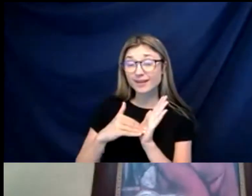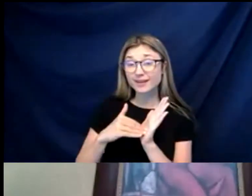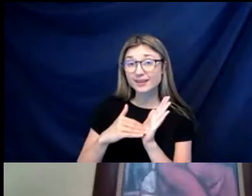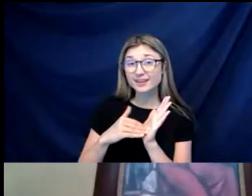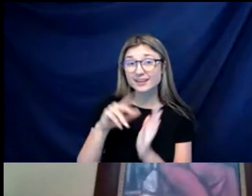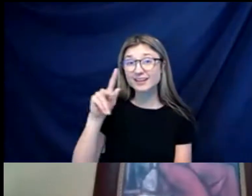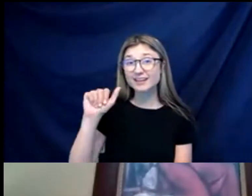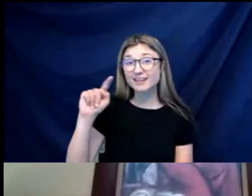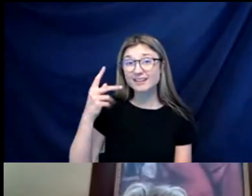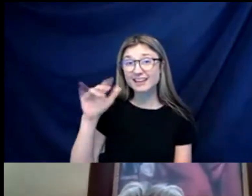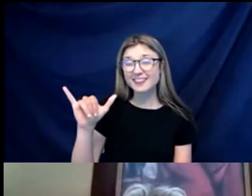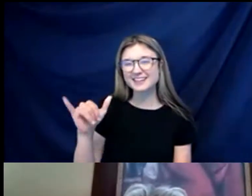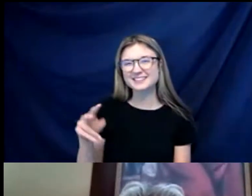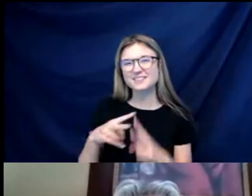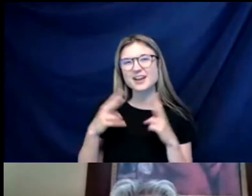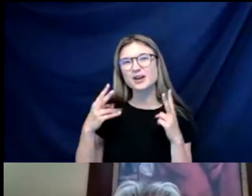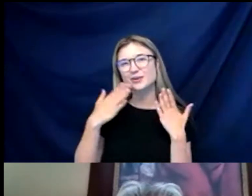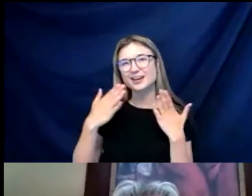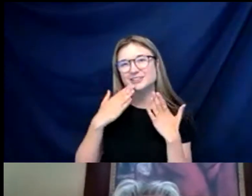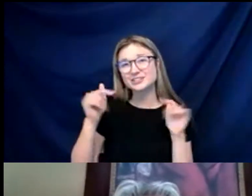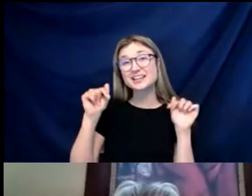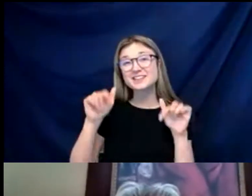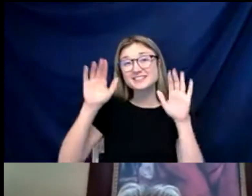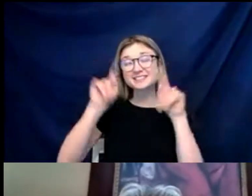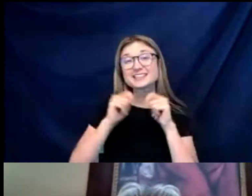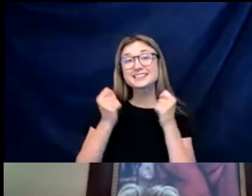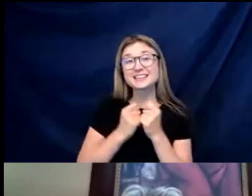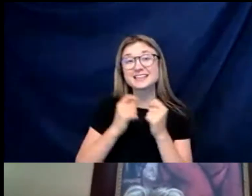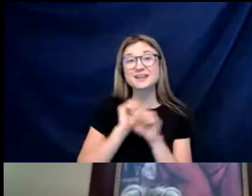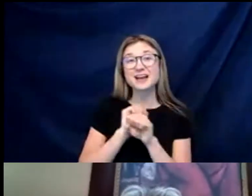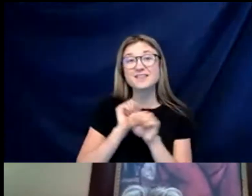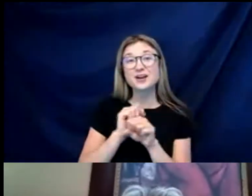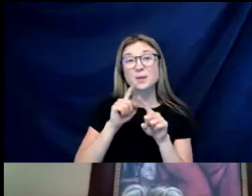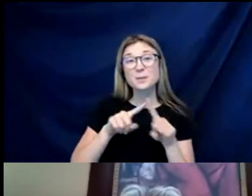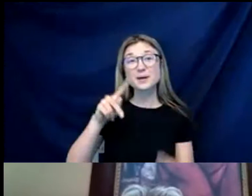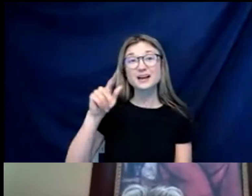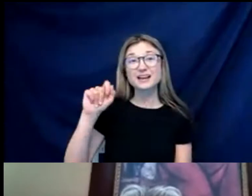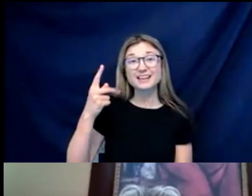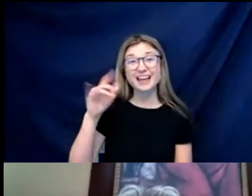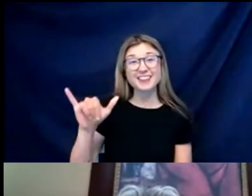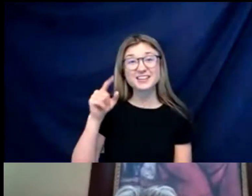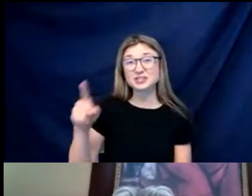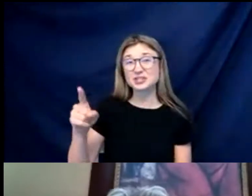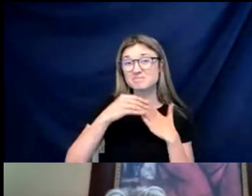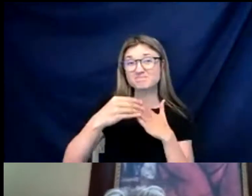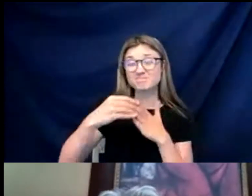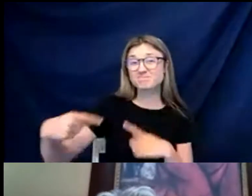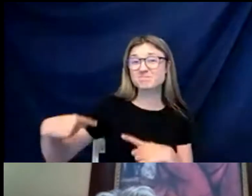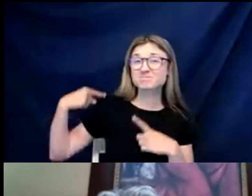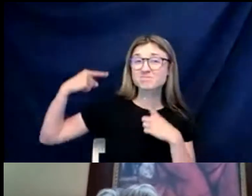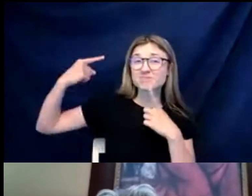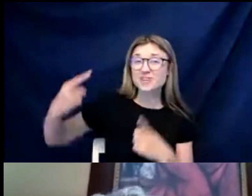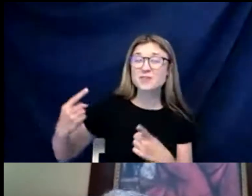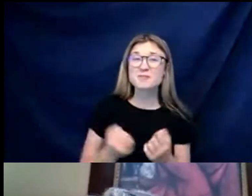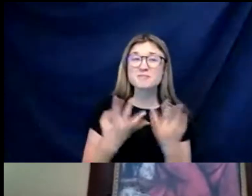Kathy is very gracious, and it is a team effort, but Kathy has been a leader for as long as I can remember in so many efforts,